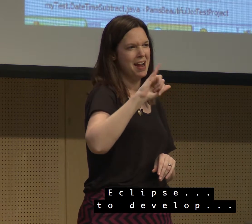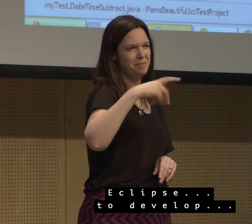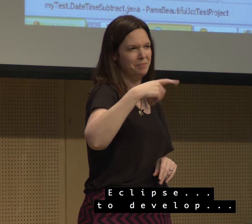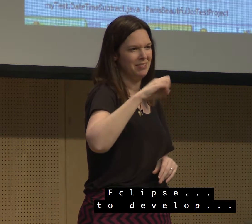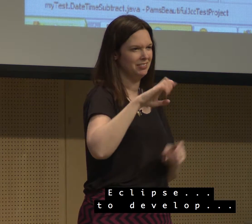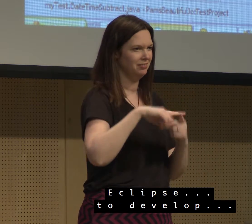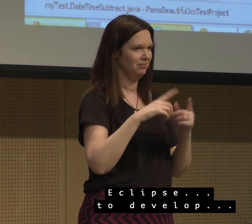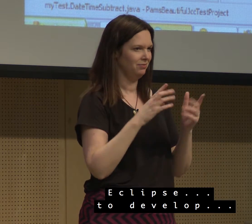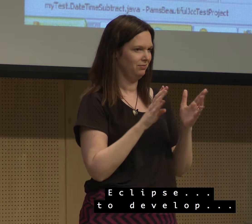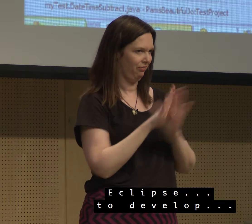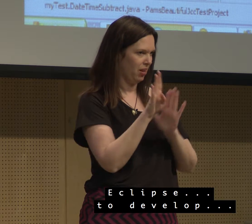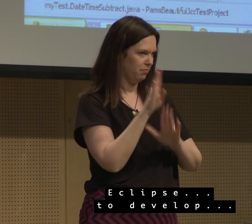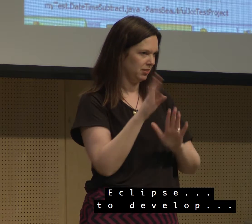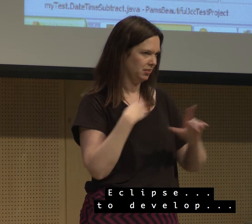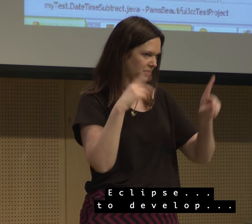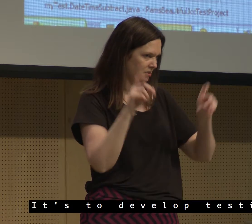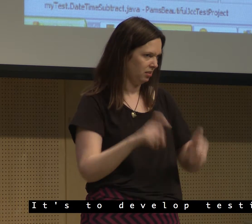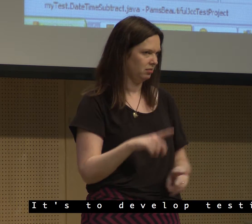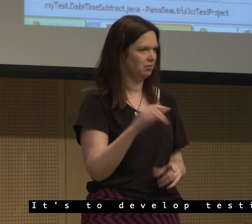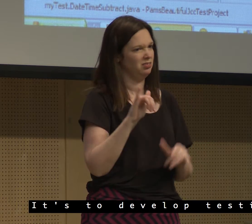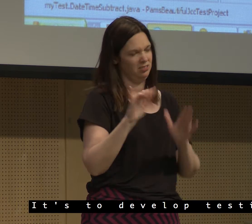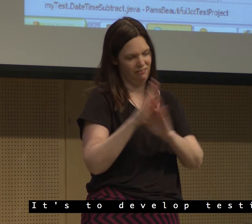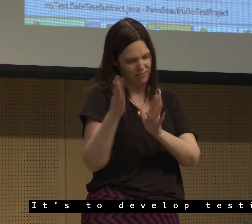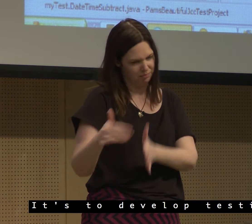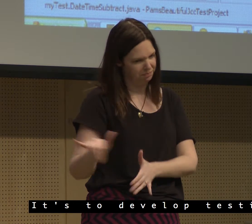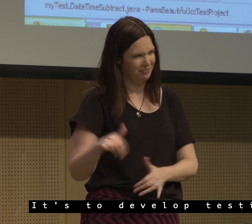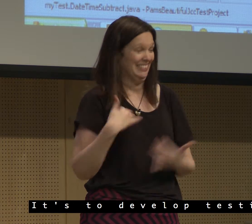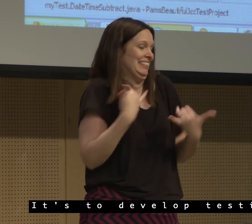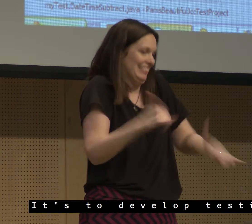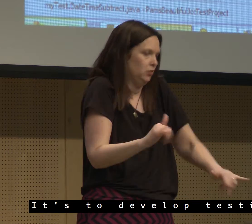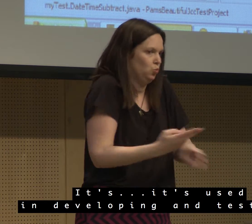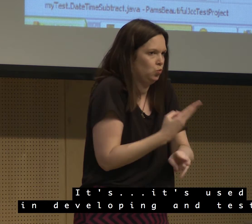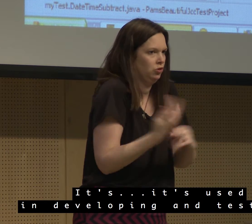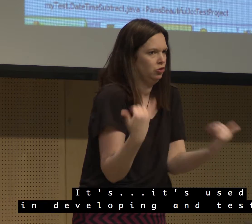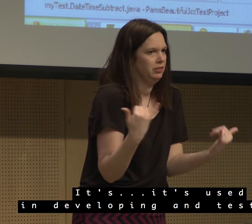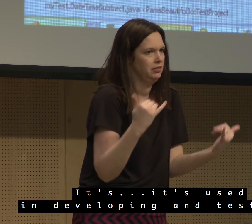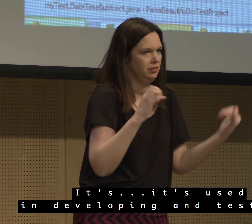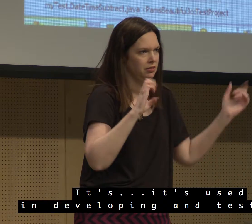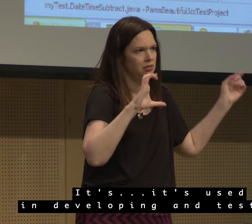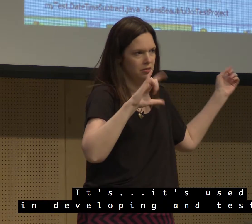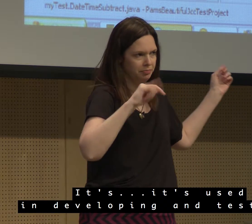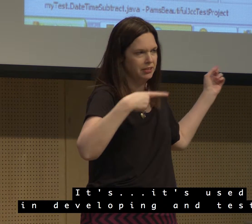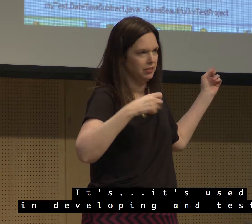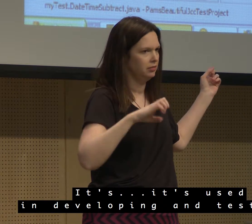use, Eclipse, to develop. It's to develop testing. It's used in developing and testing.